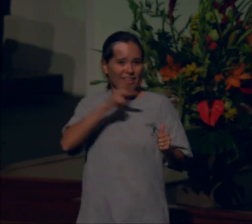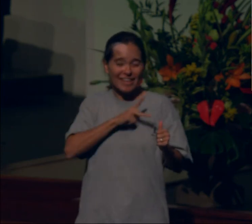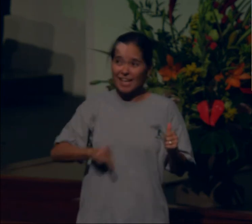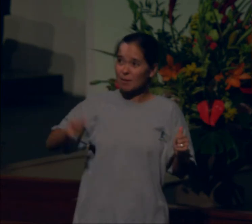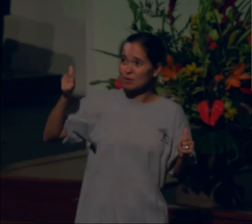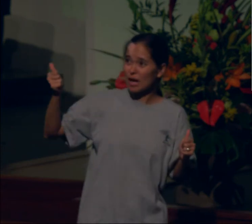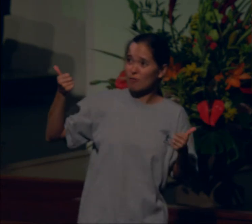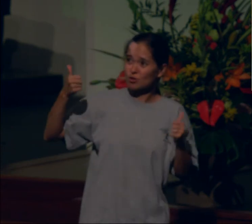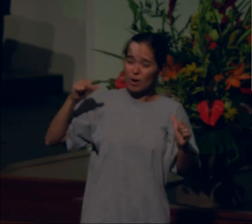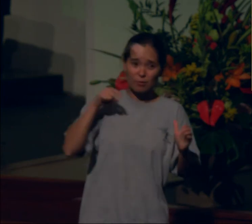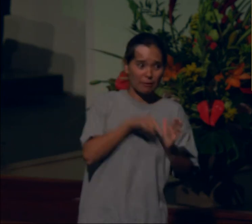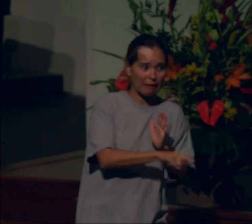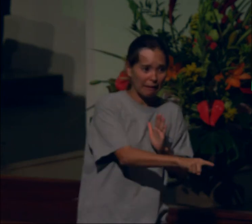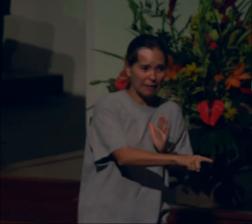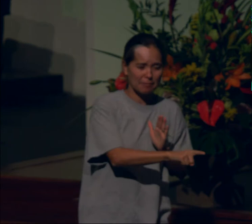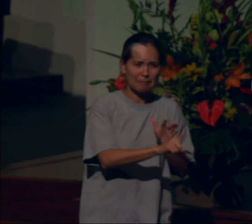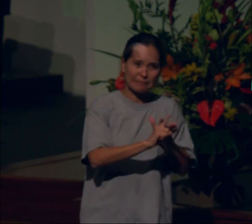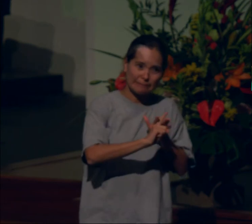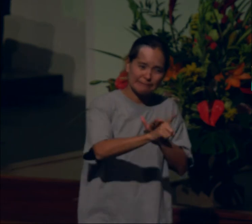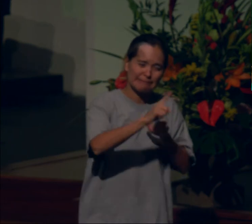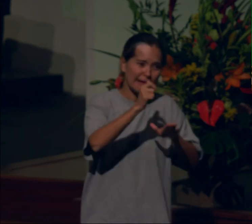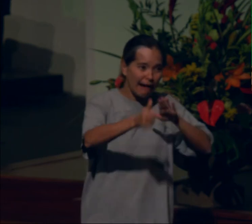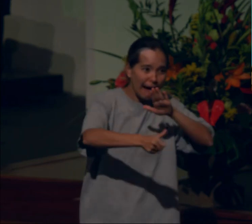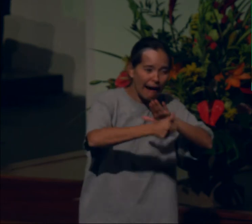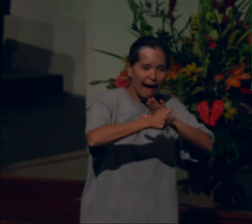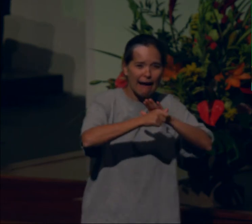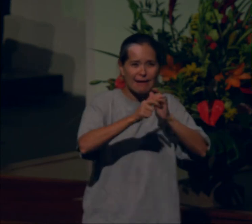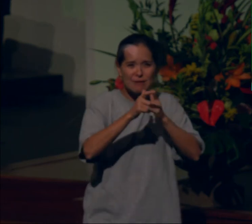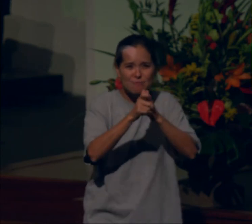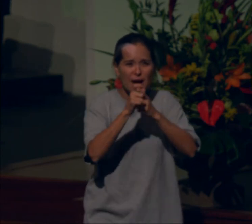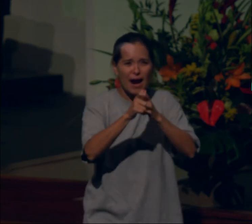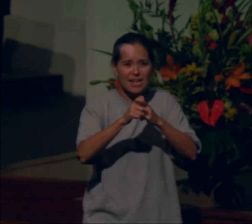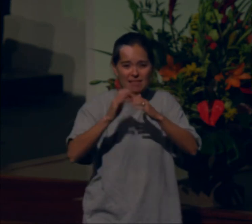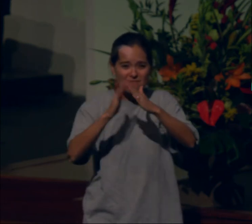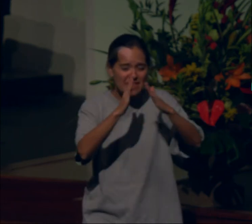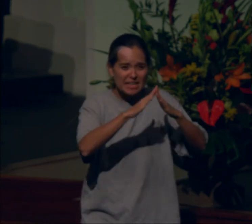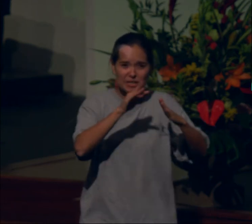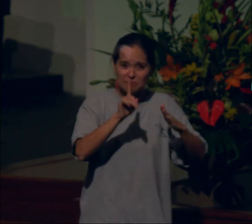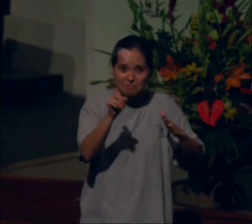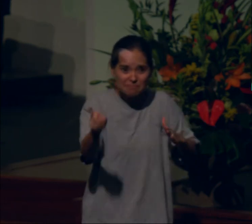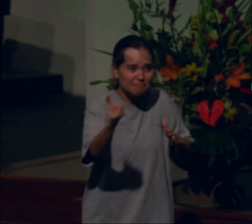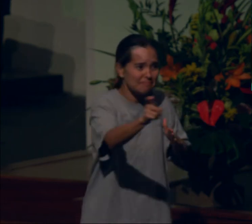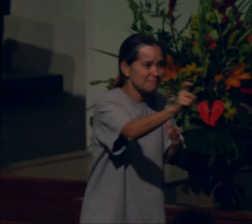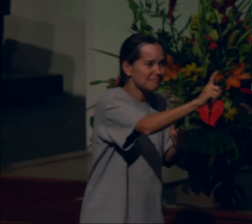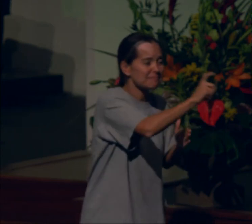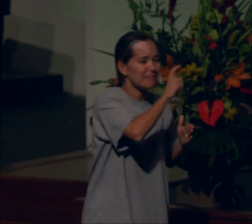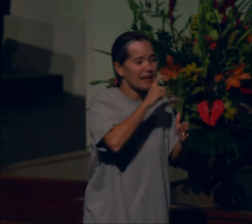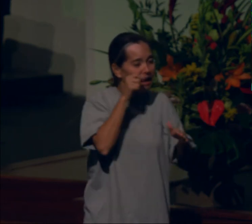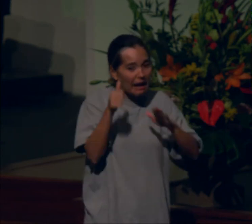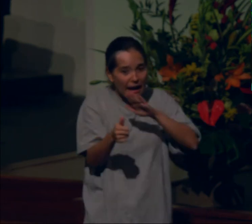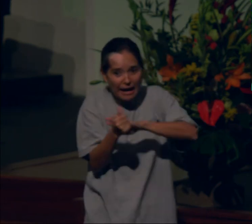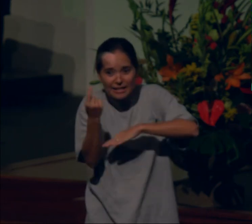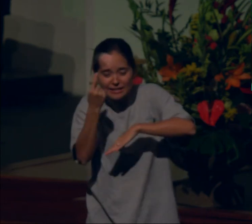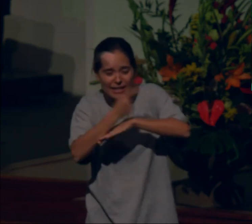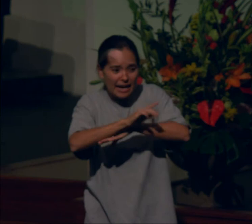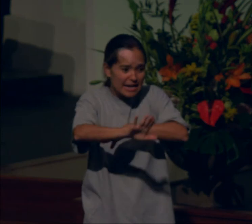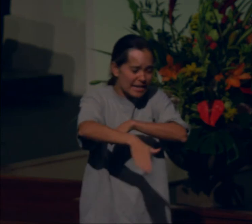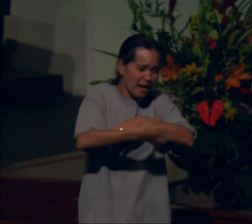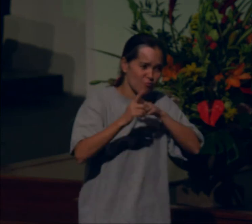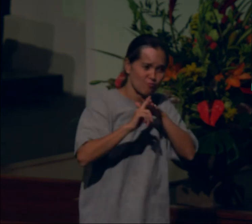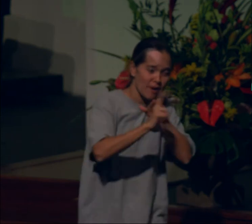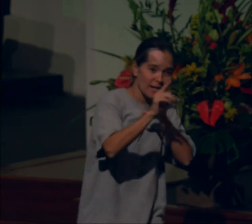is trying to assassinate him. He's hiding, running from village to village, mountain to mountain, hiding during the day, running during the